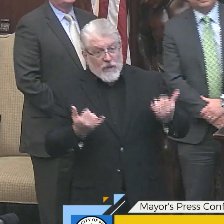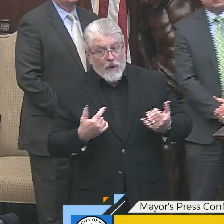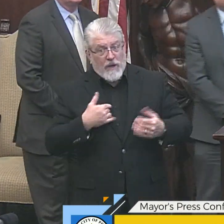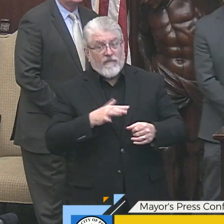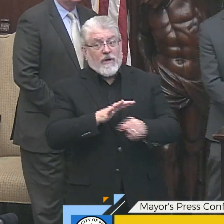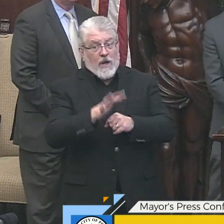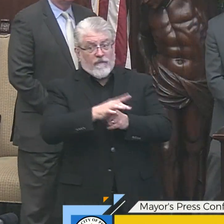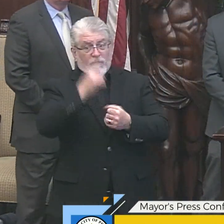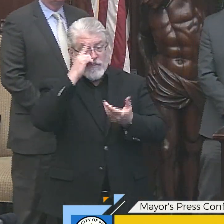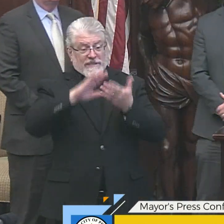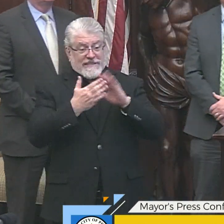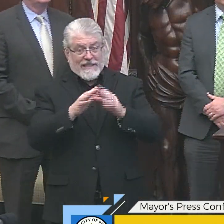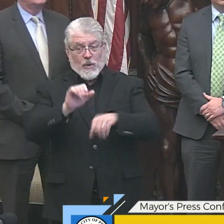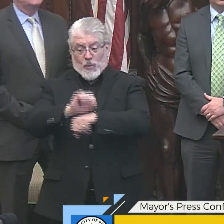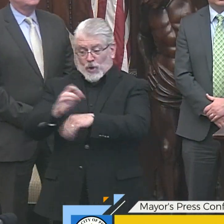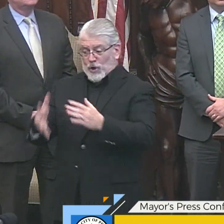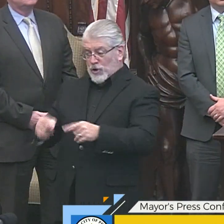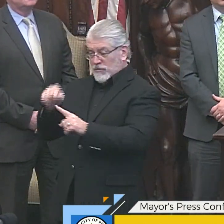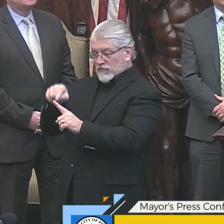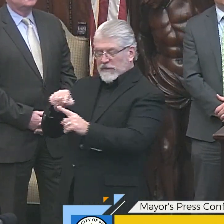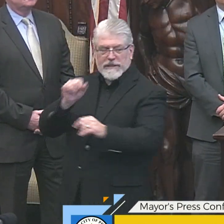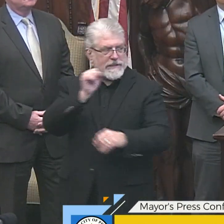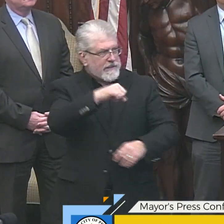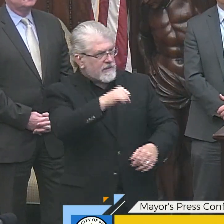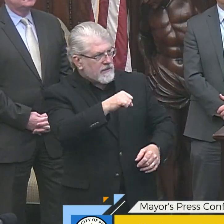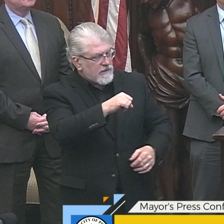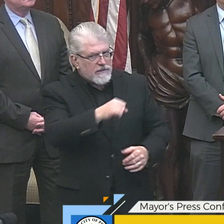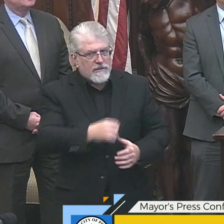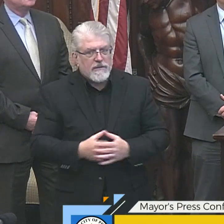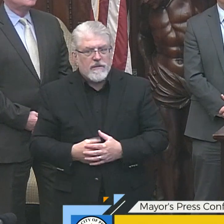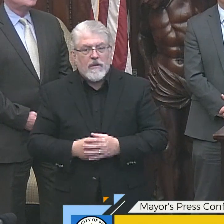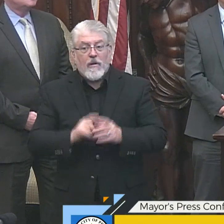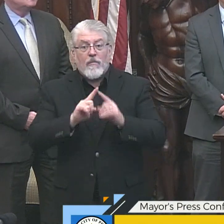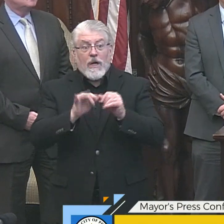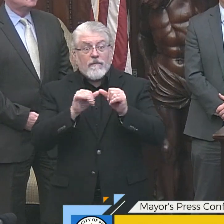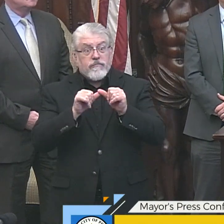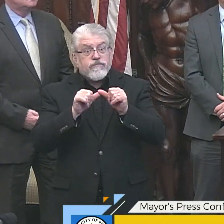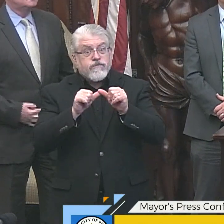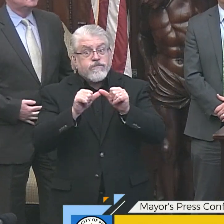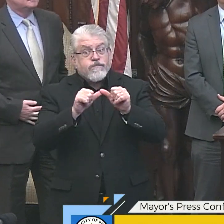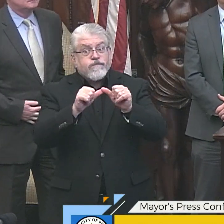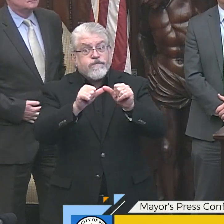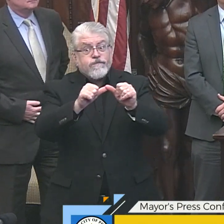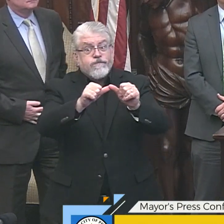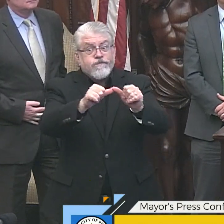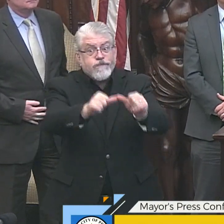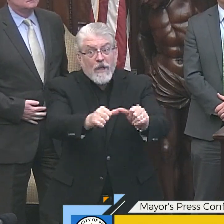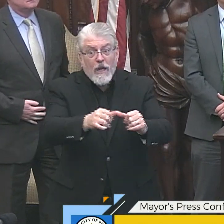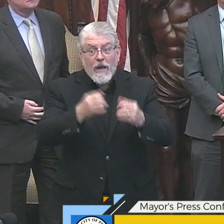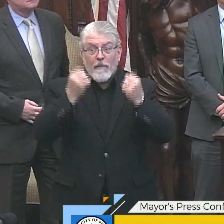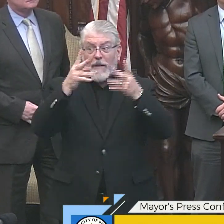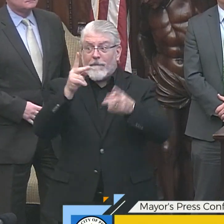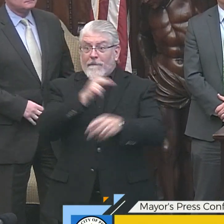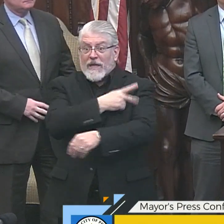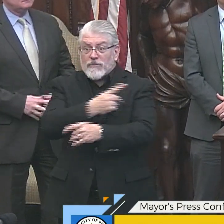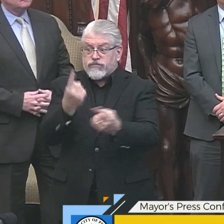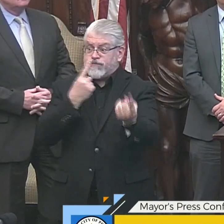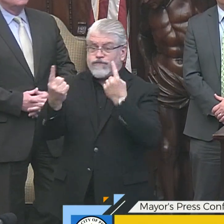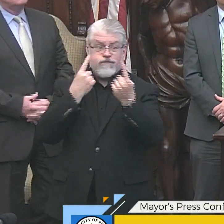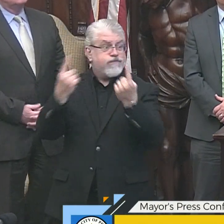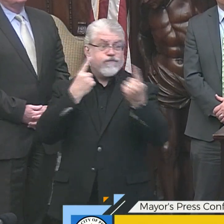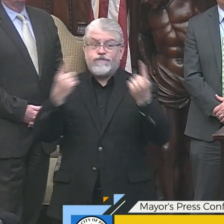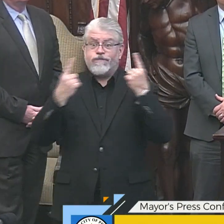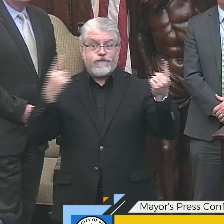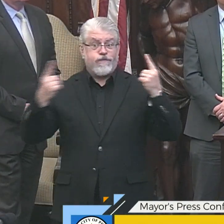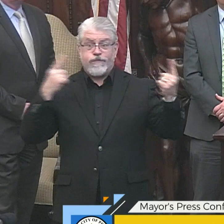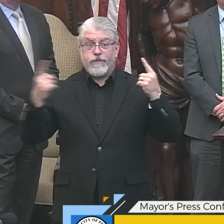clinics. If this goes on for a long time, if there are many patients to have to deal with, we are concerned about that availability. There's a limitation of this across the